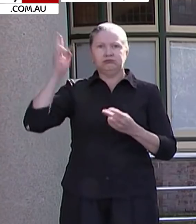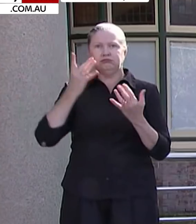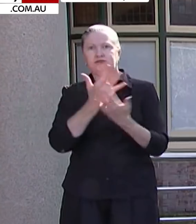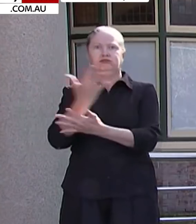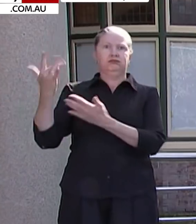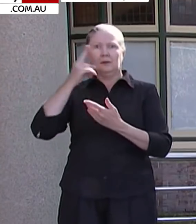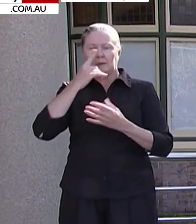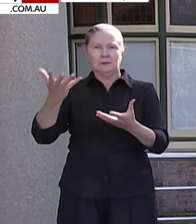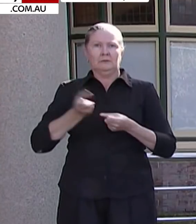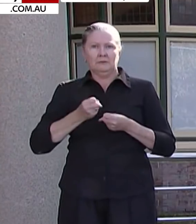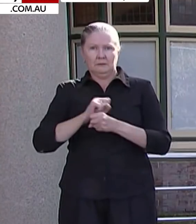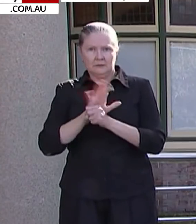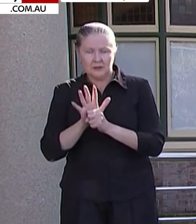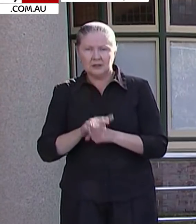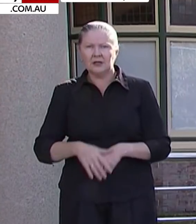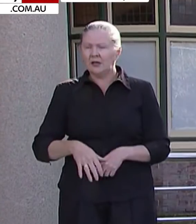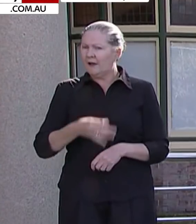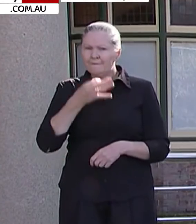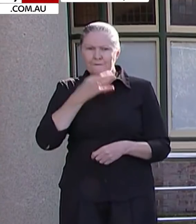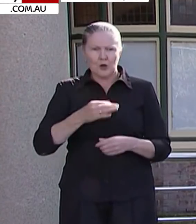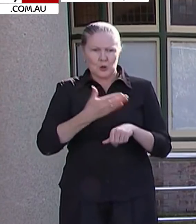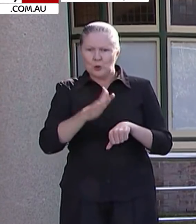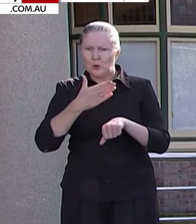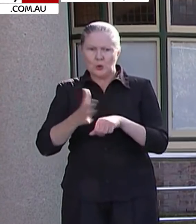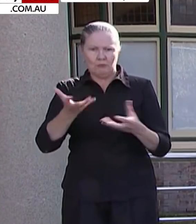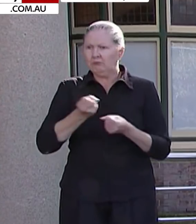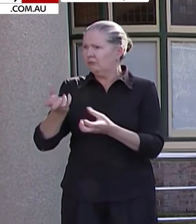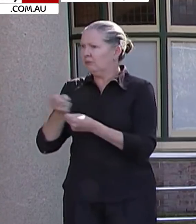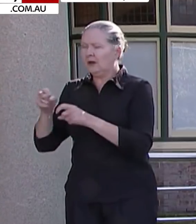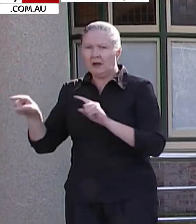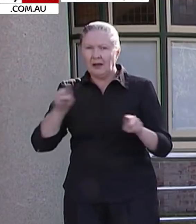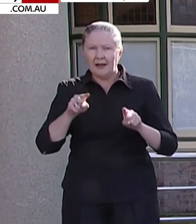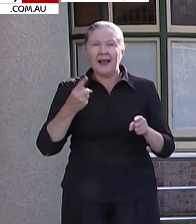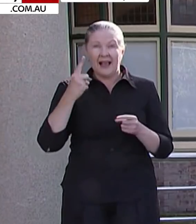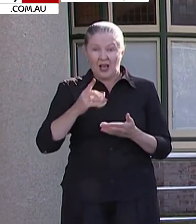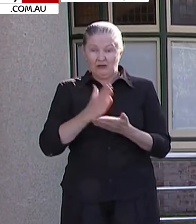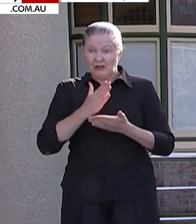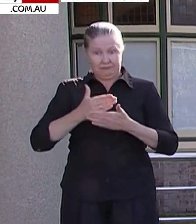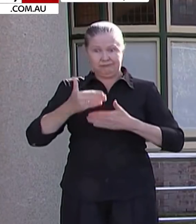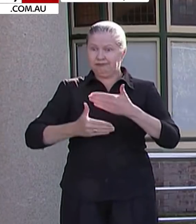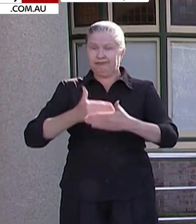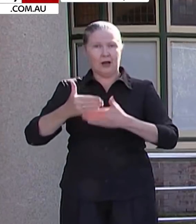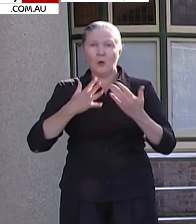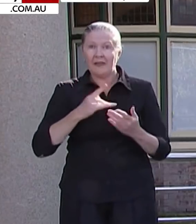real reductions in the number of new cases, and real increases in the number of cleared cases. So I want to thank Australians